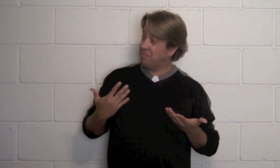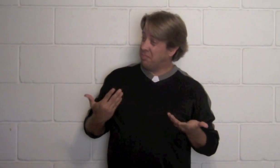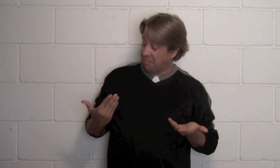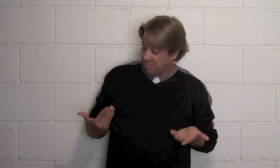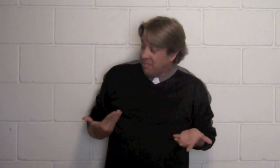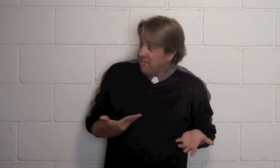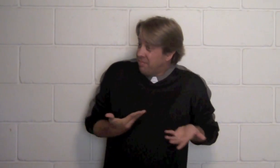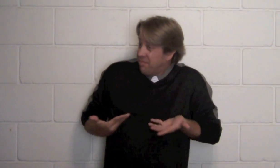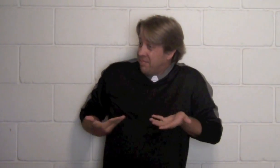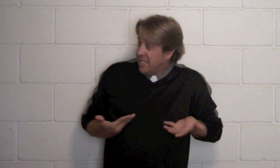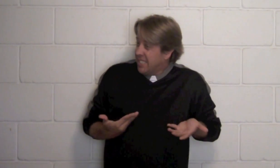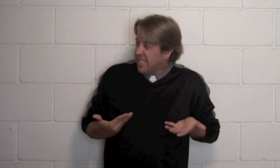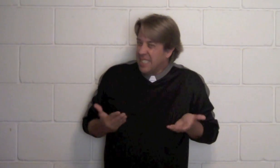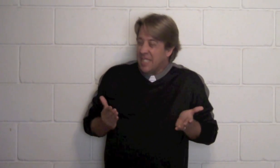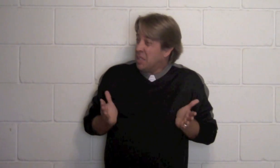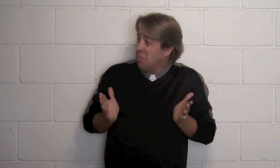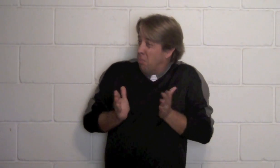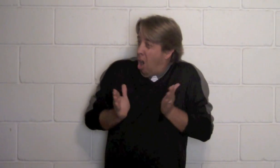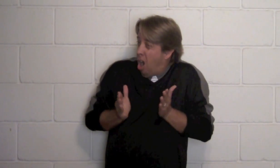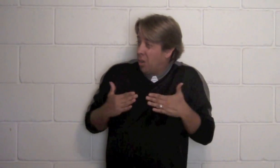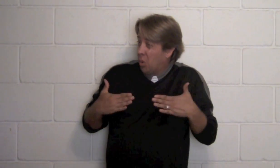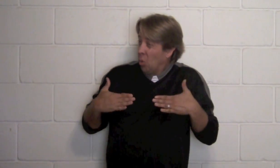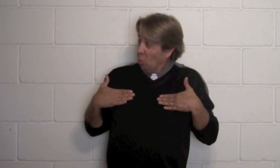do you think my breasts are too small?"